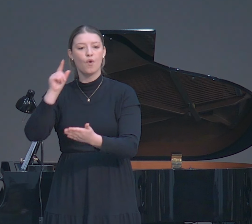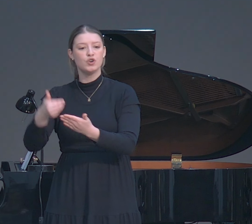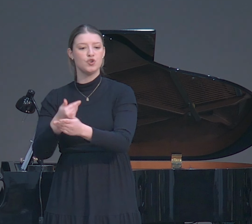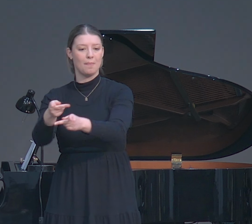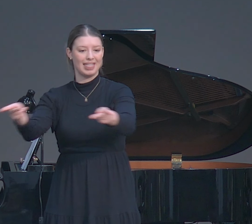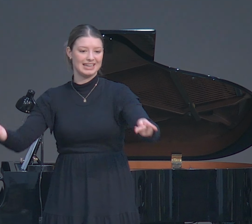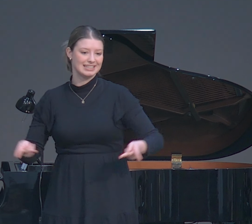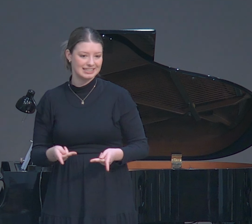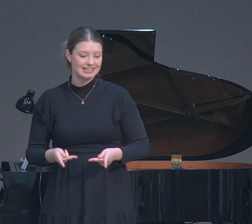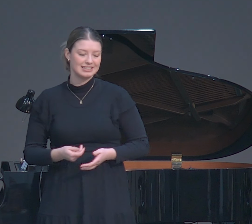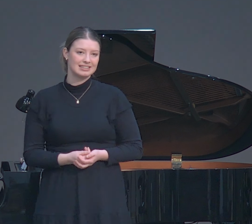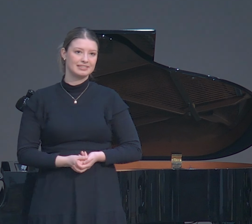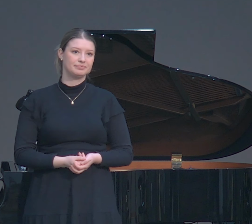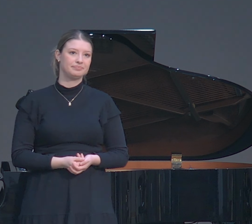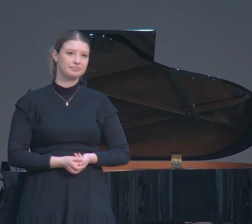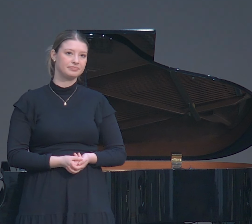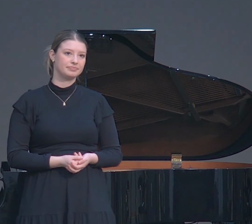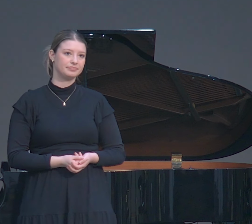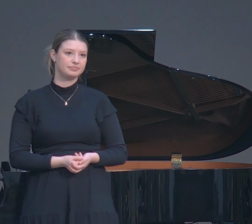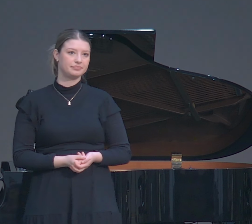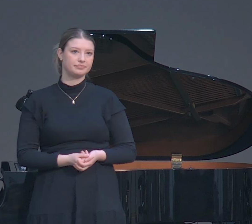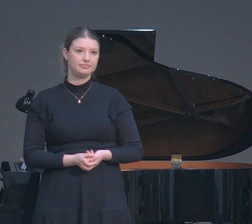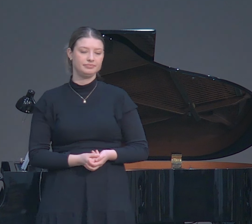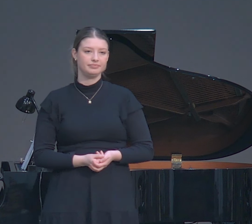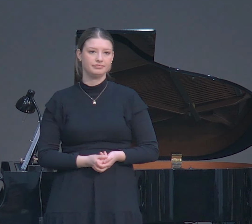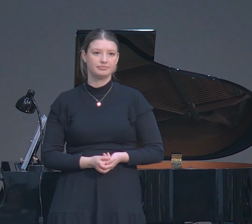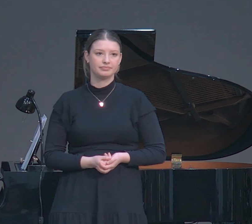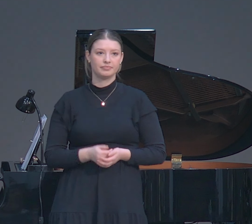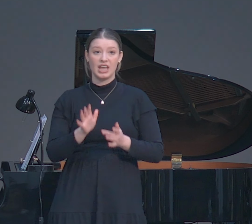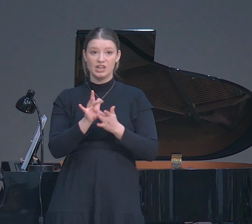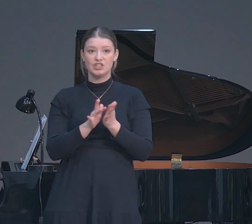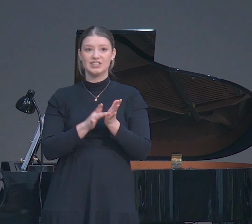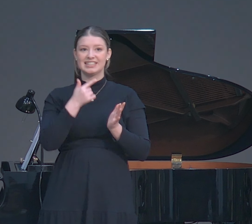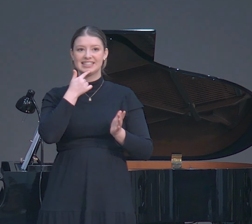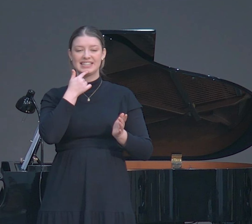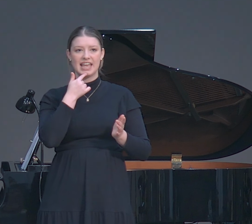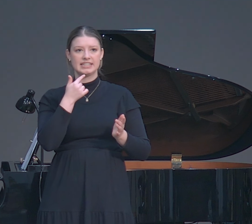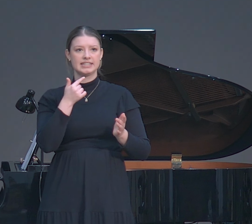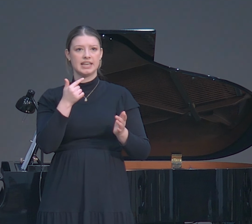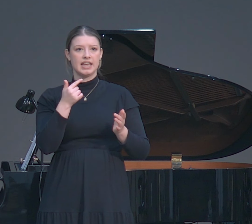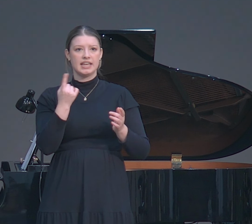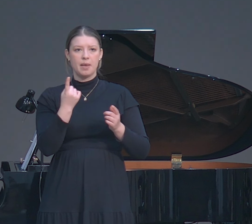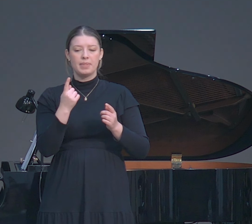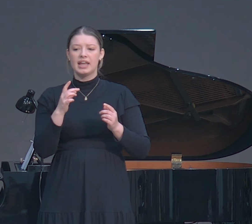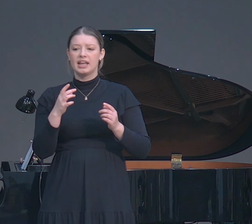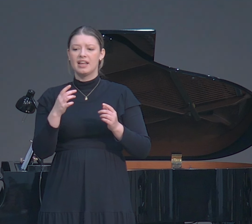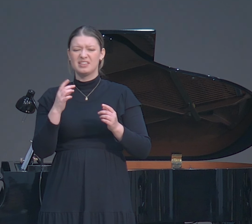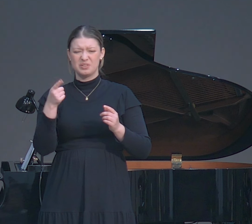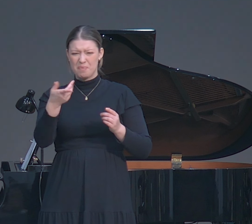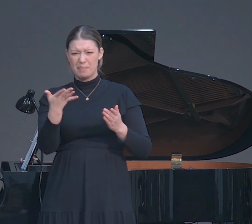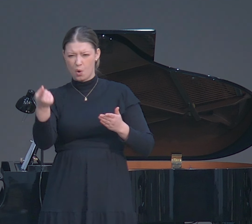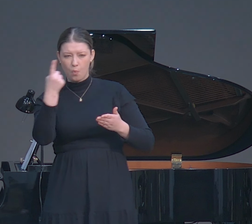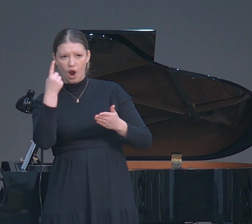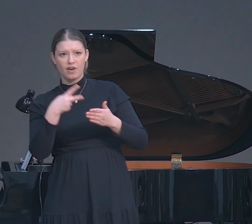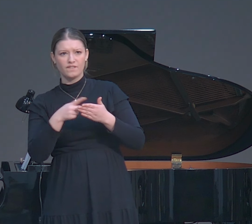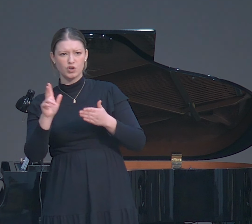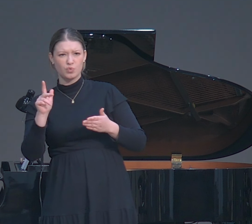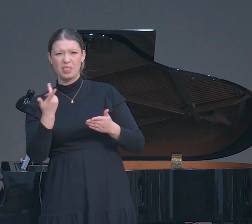There's a statement Jesus gives here that we can't skip over, even if it's a hard one to understand. You're probably wondering about it at the end of verse